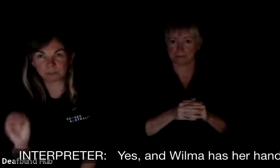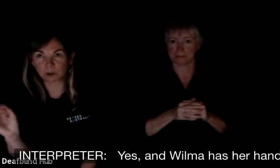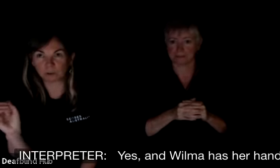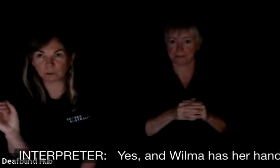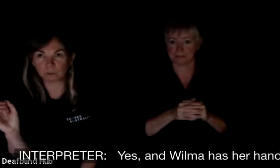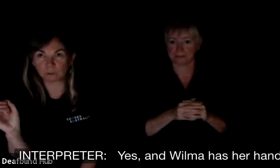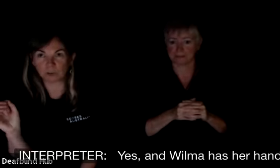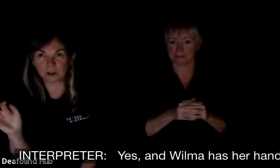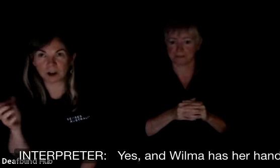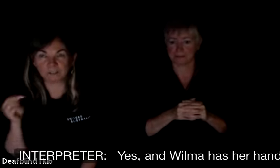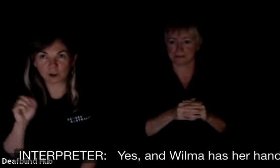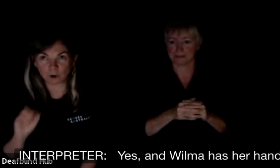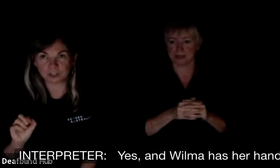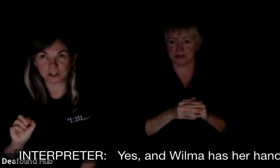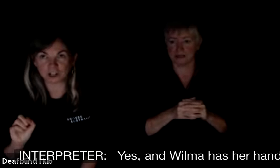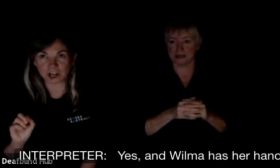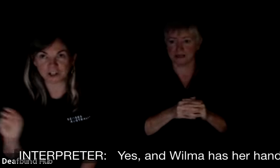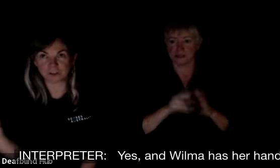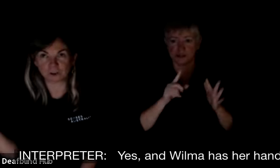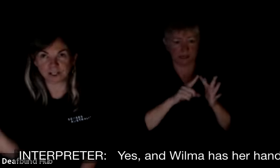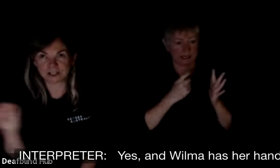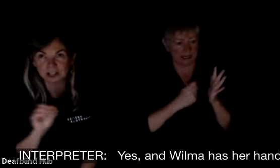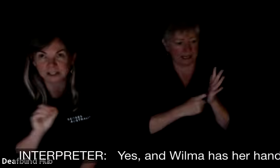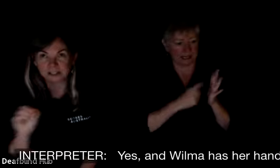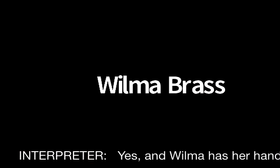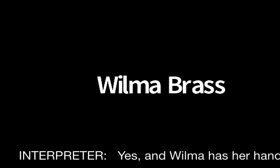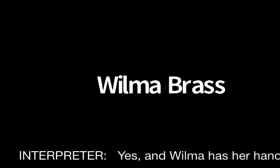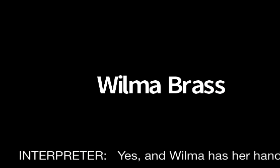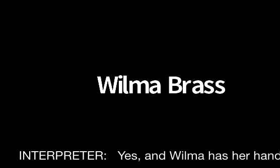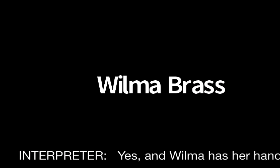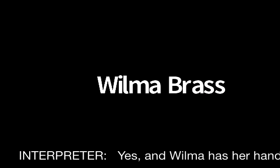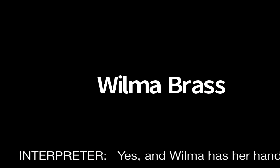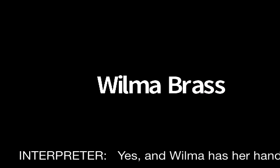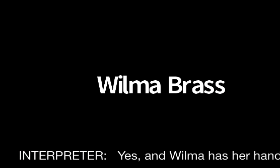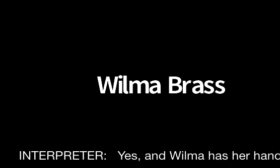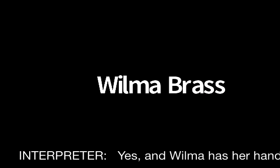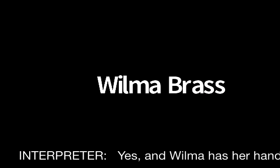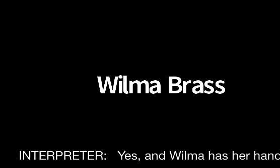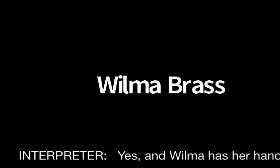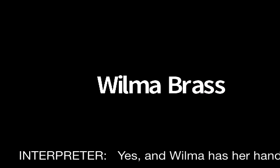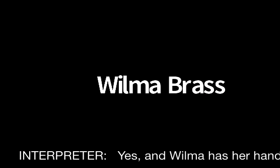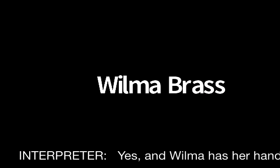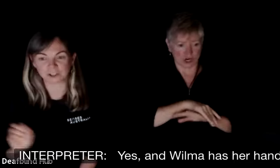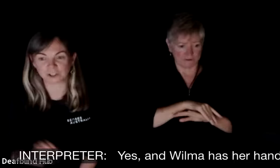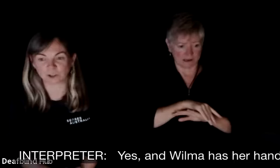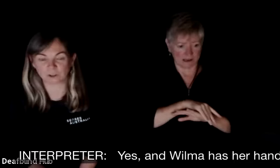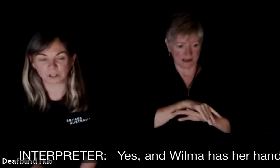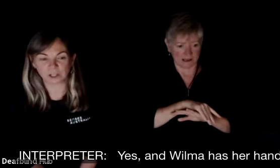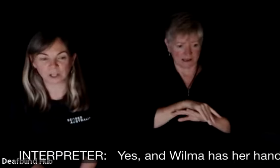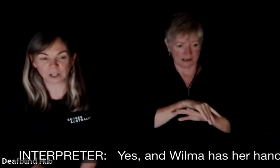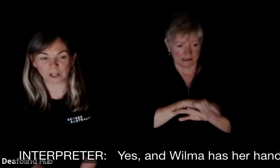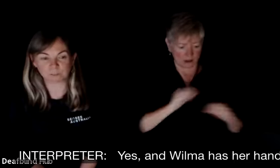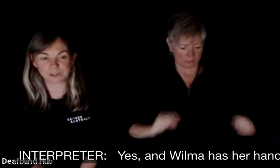it's so when I've gone in to change the font, it's like a sliding scale that's small to large.